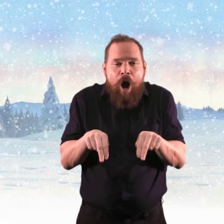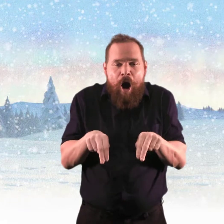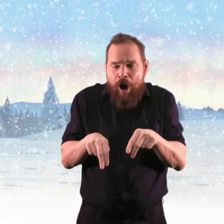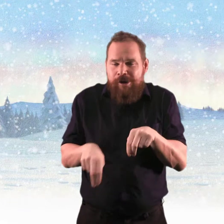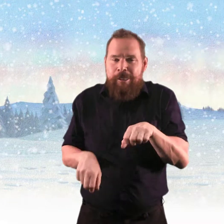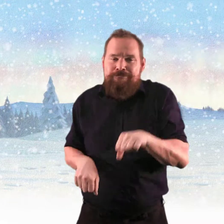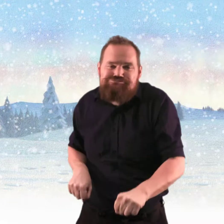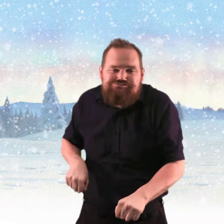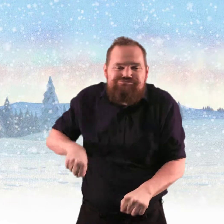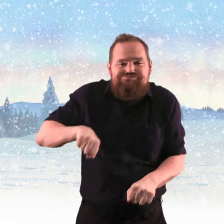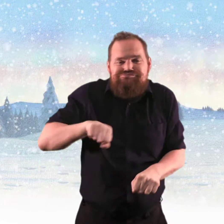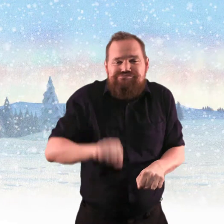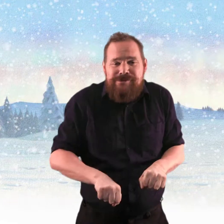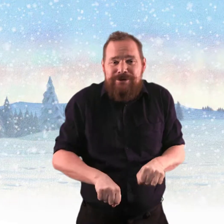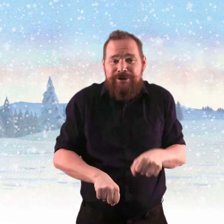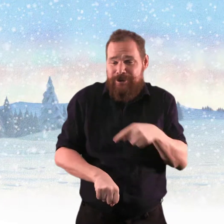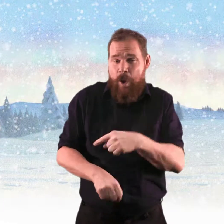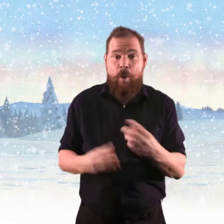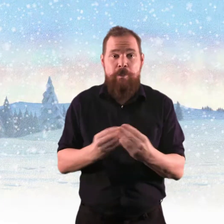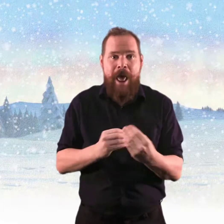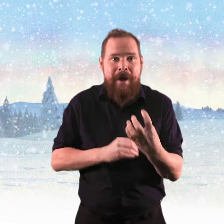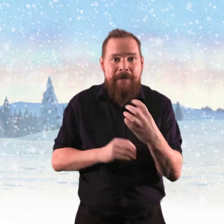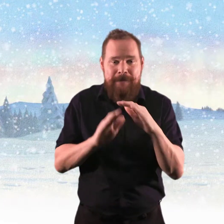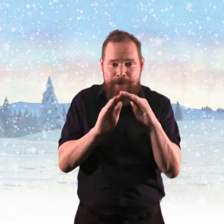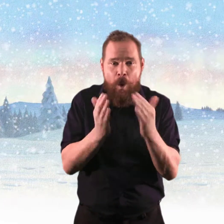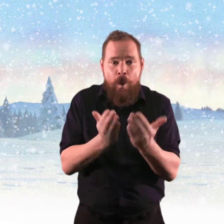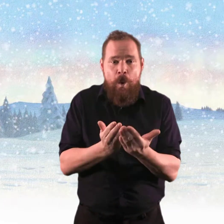with his favourite ball held tight in his mouth.